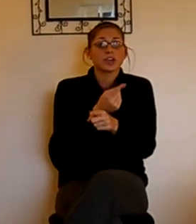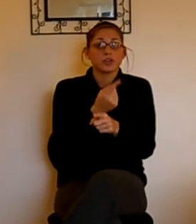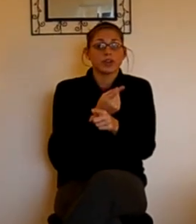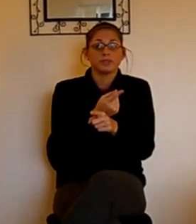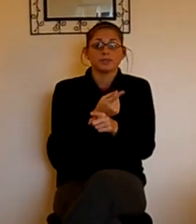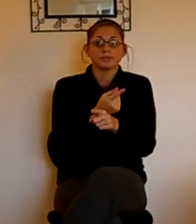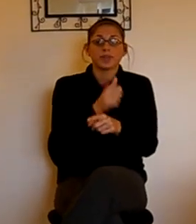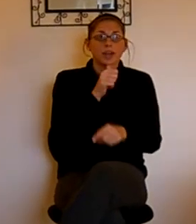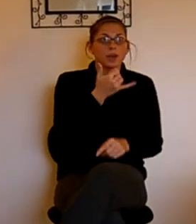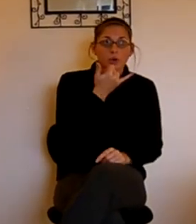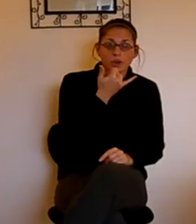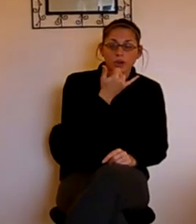error.